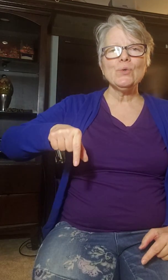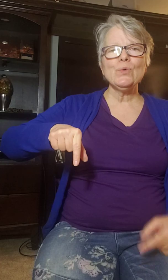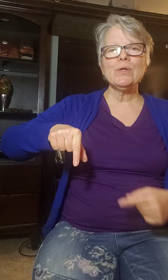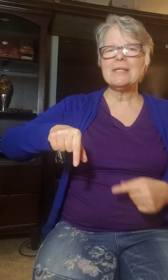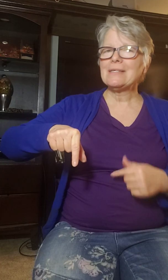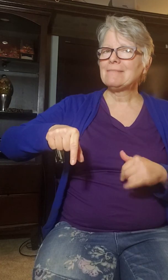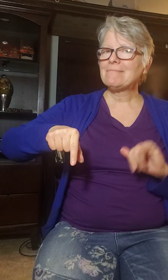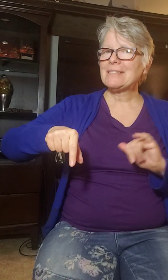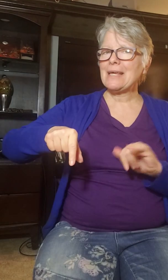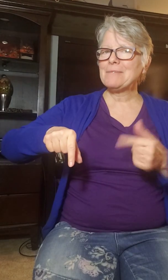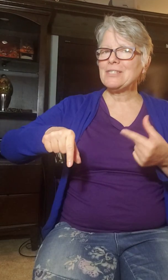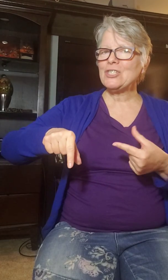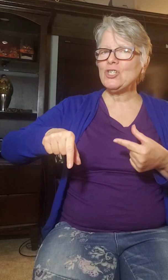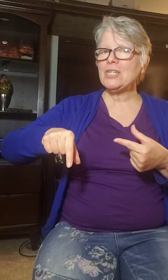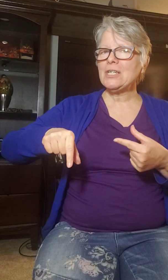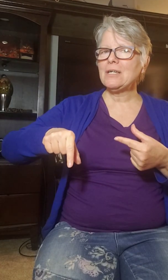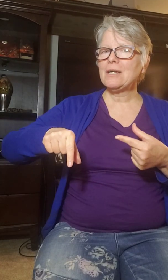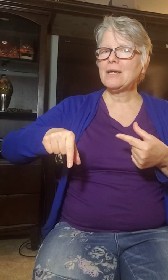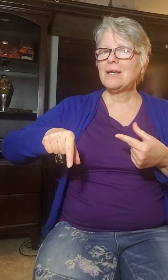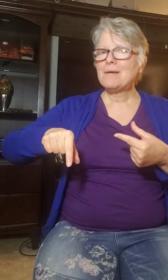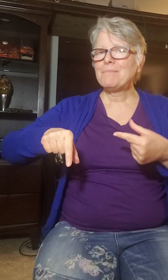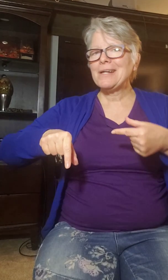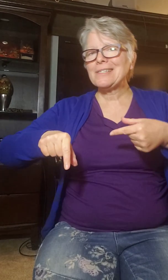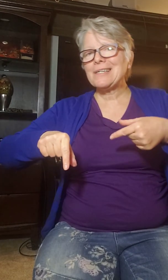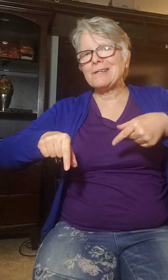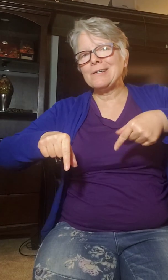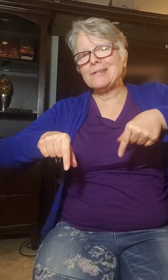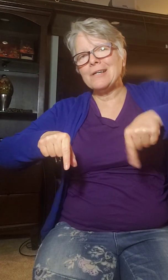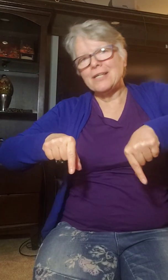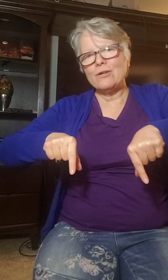Q, same as the G, but it's gonna go down.